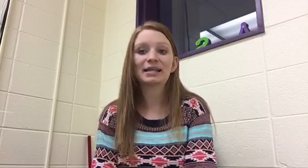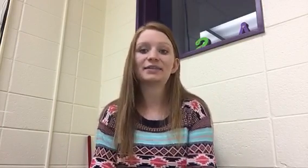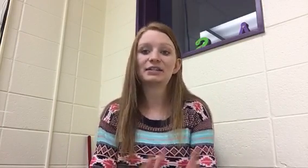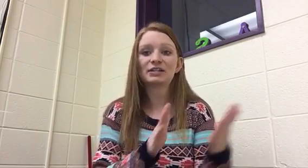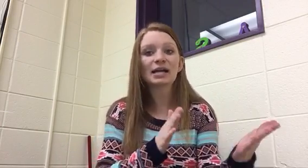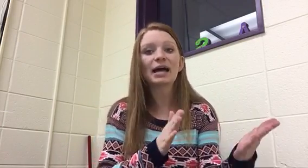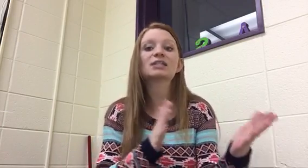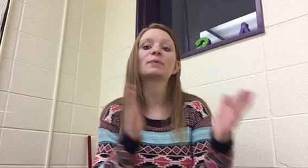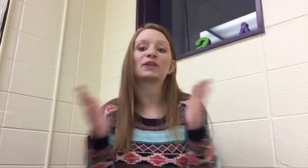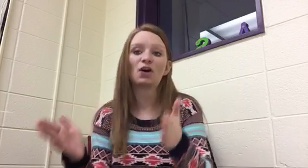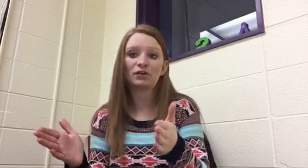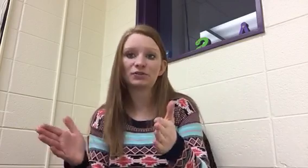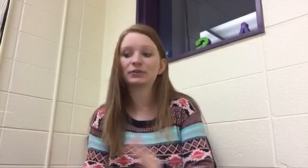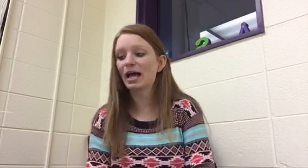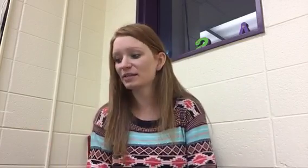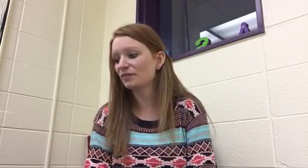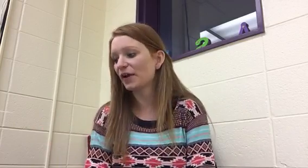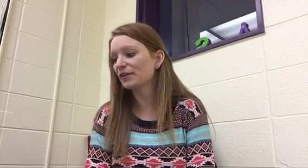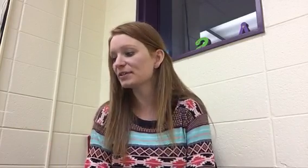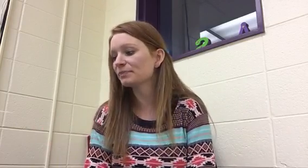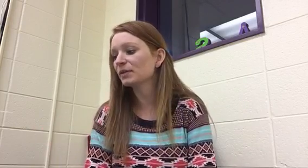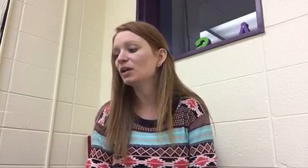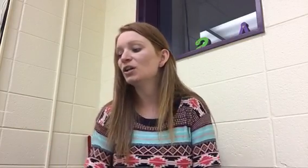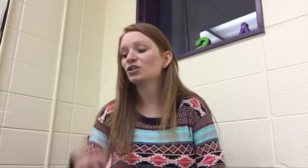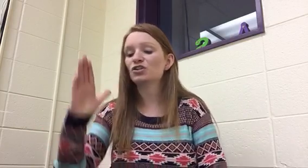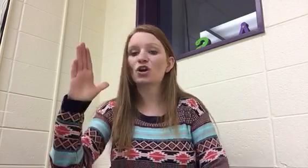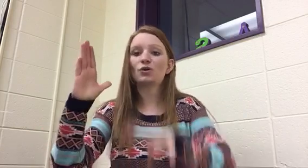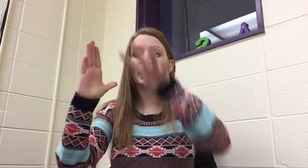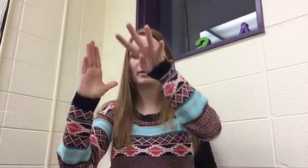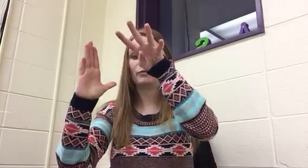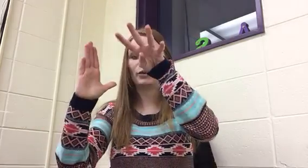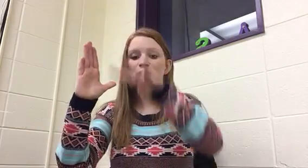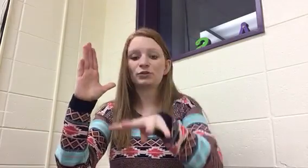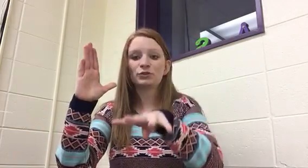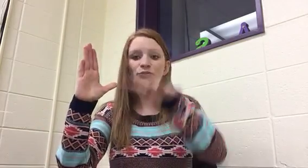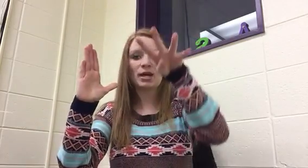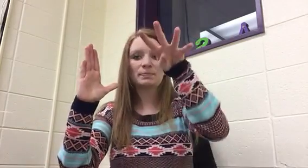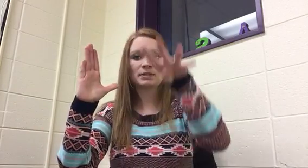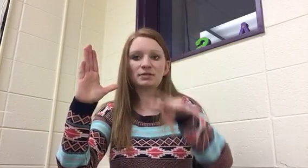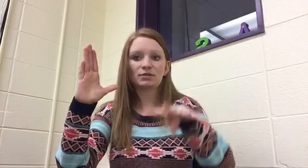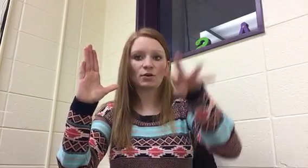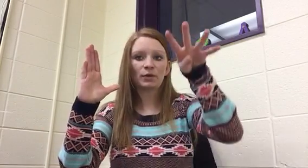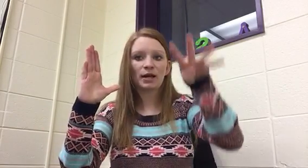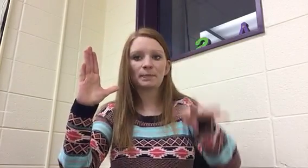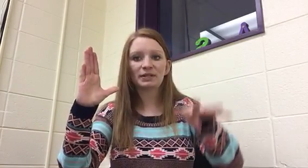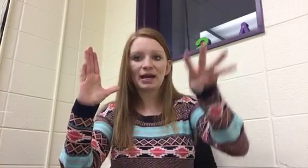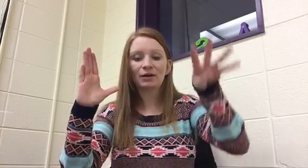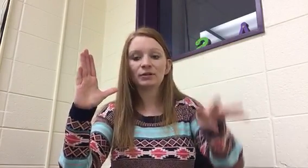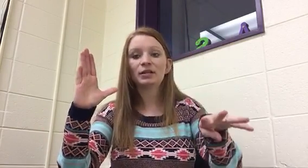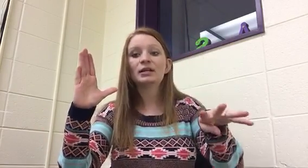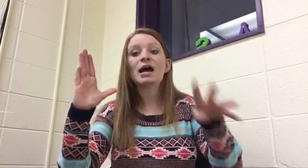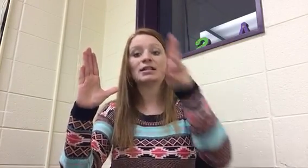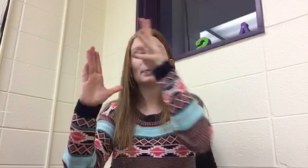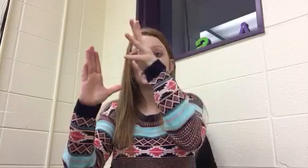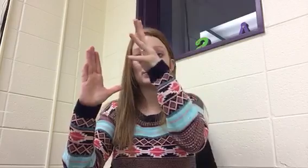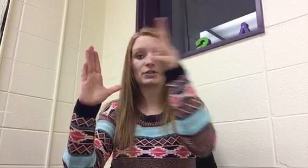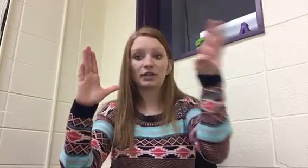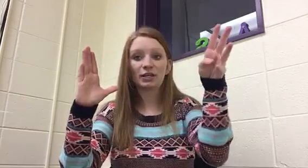said, these are signs, but they're also classifiers. To show like vertical stripes, so going up and down, as opposed to like